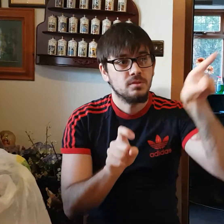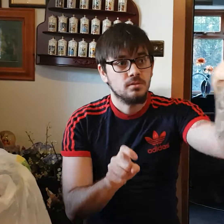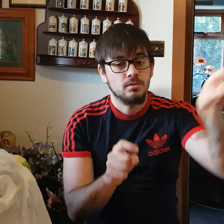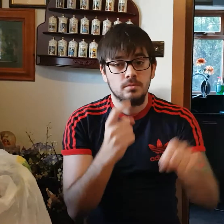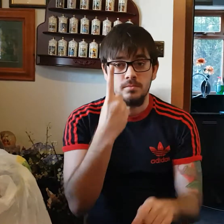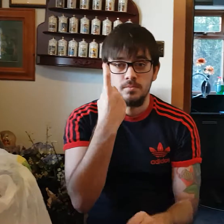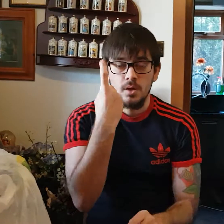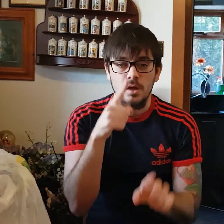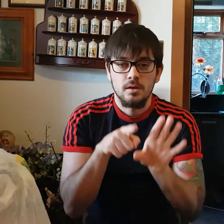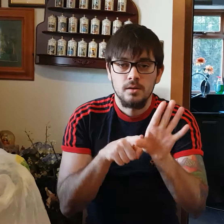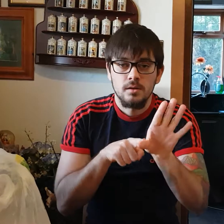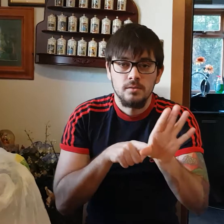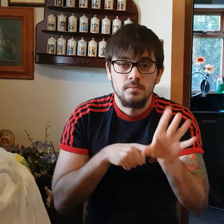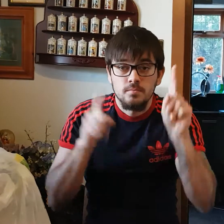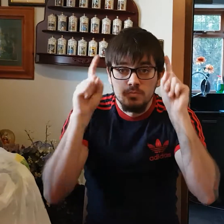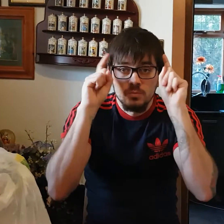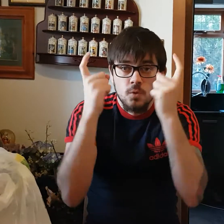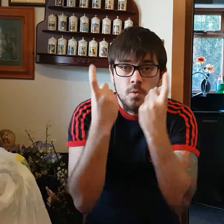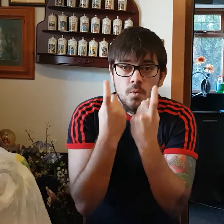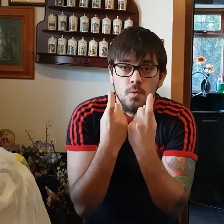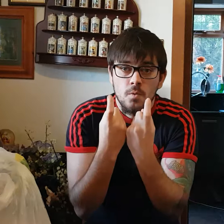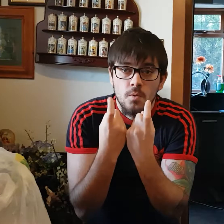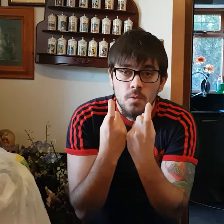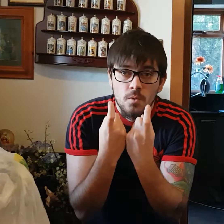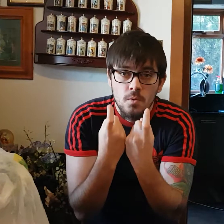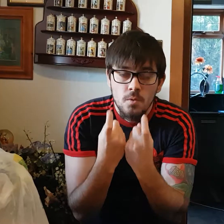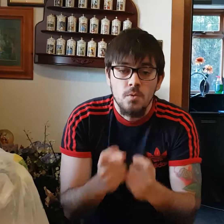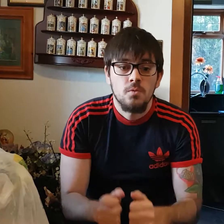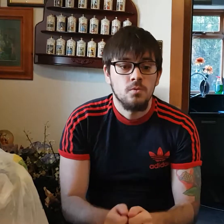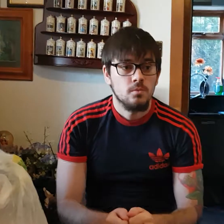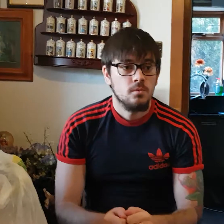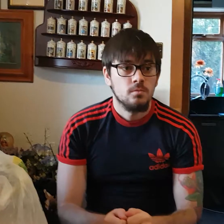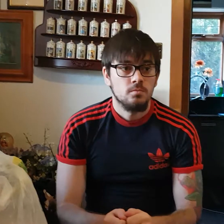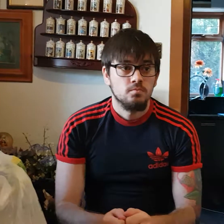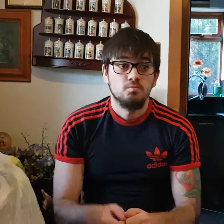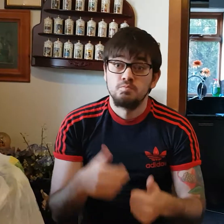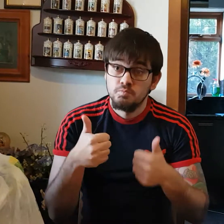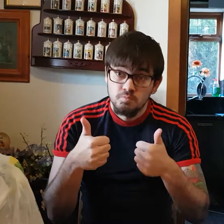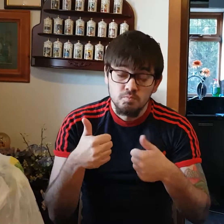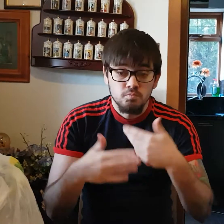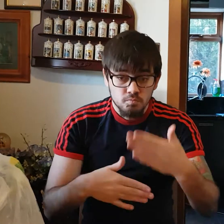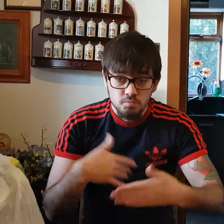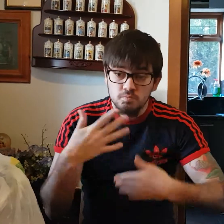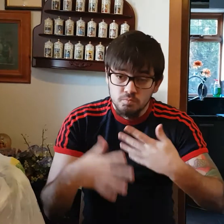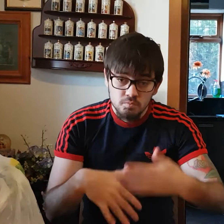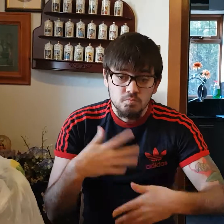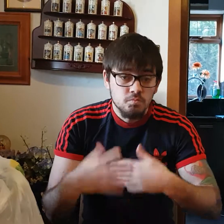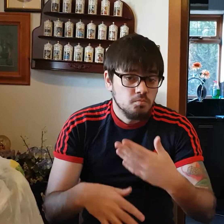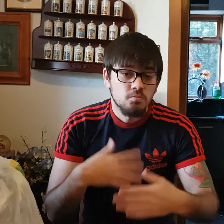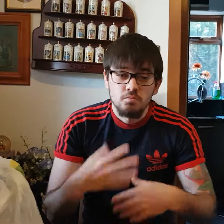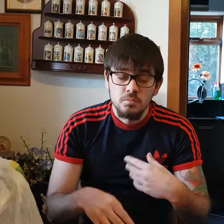So when I finished school, I stayed there for 1 year at the college. It